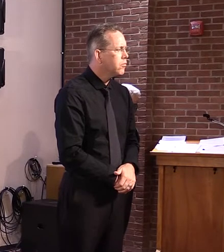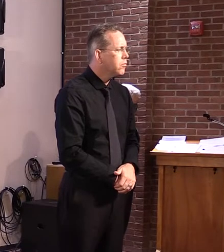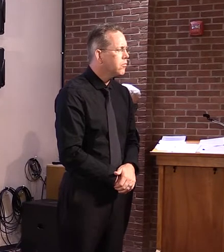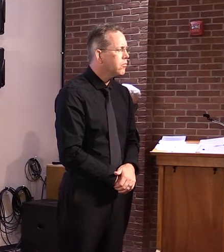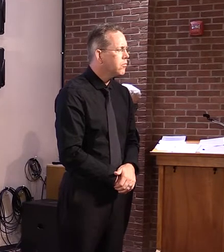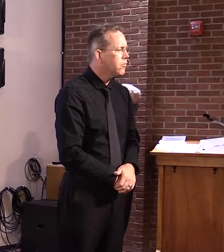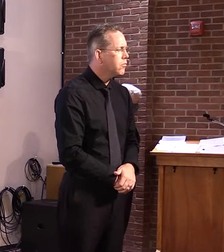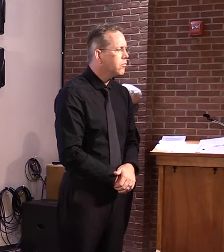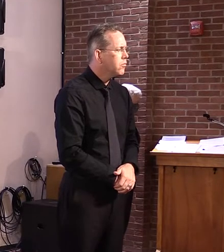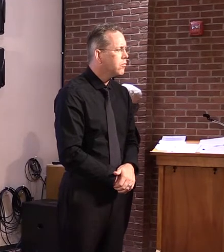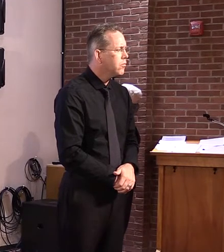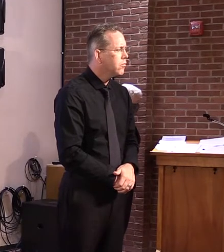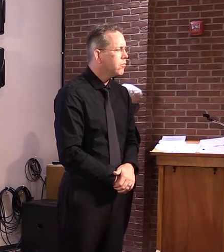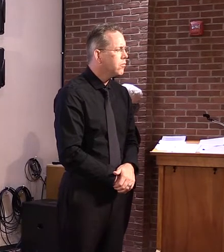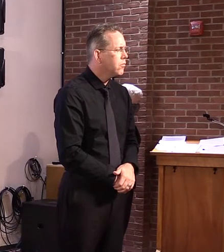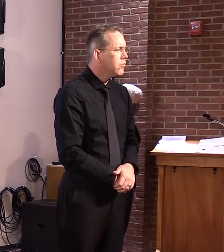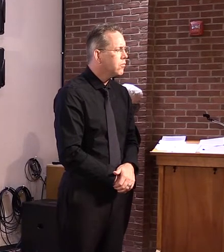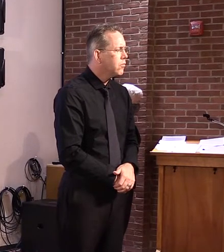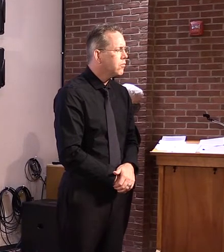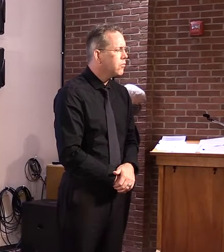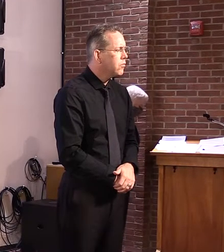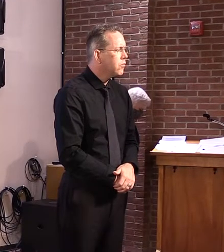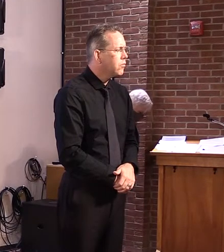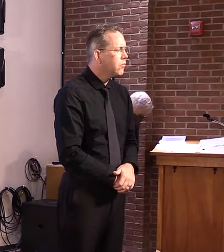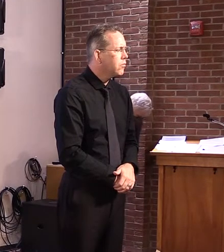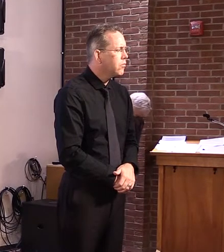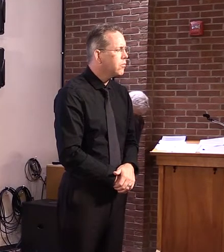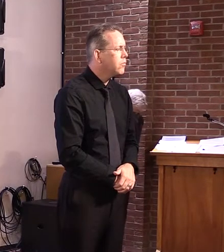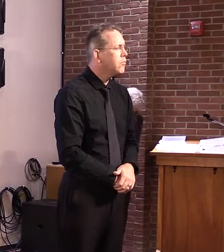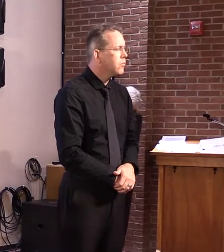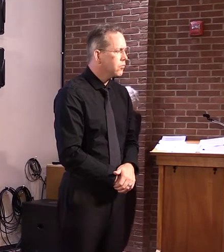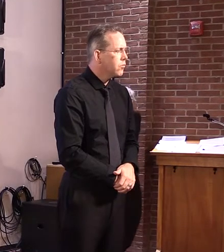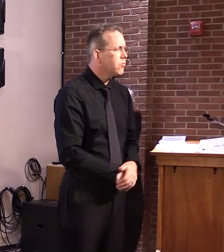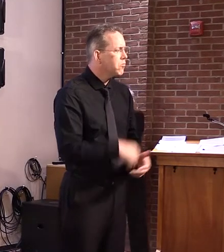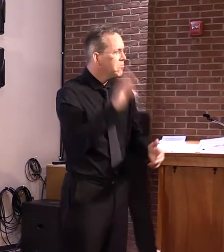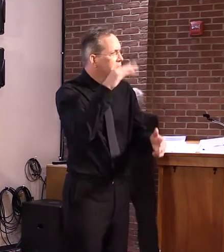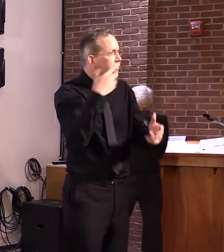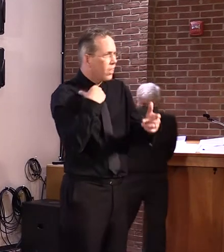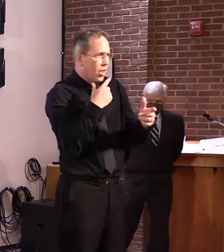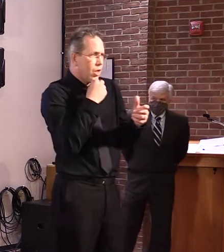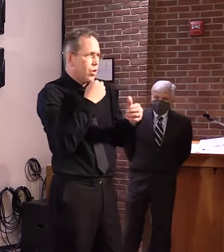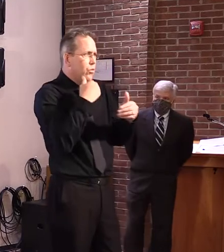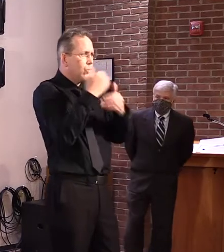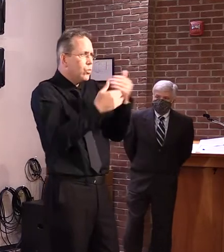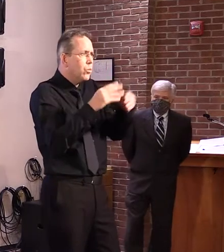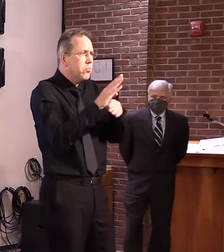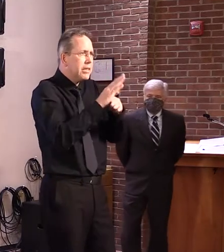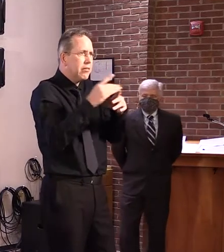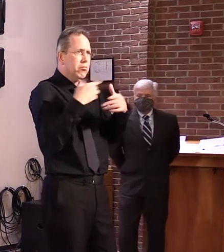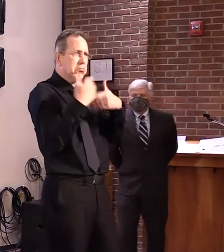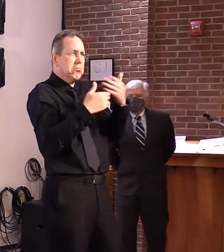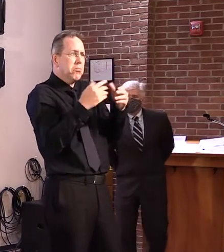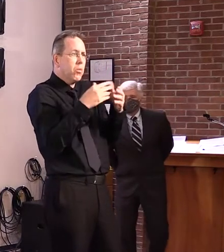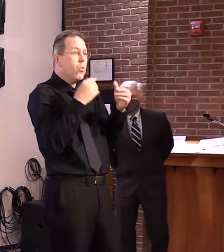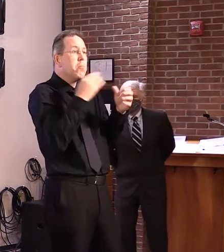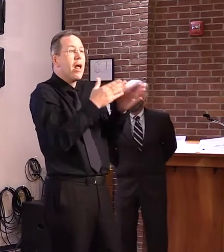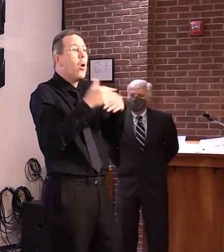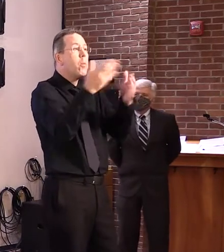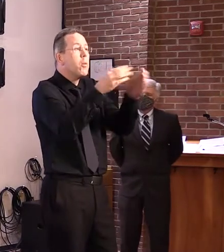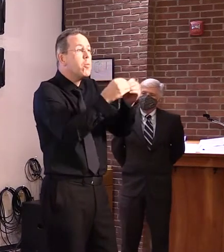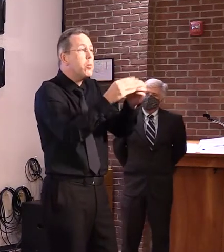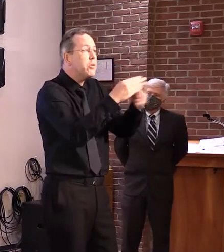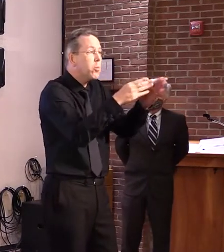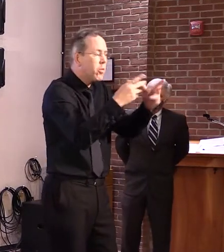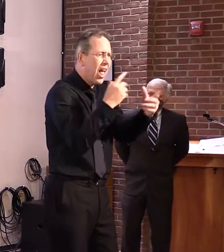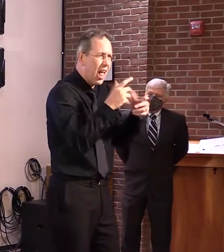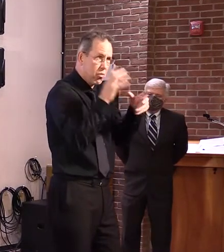assured that those individuals are following the guidelines and such as social distancing and quarantining for the 14